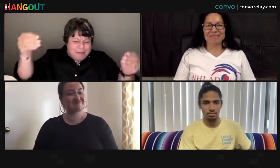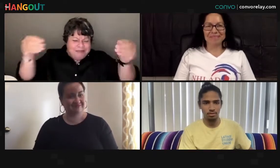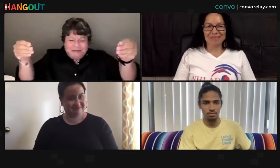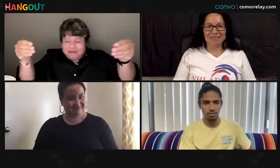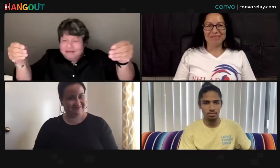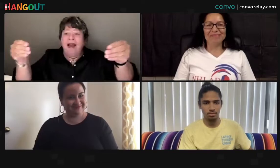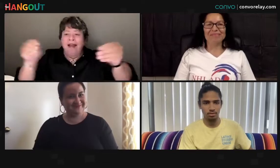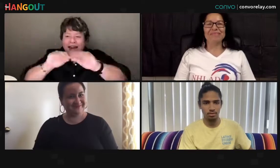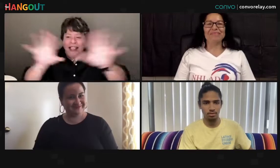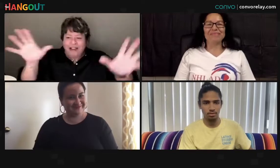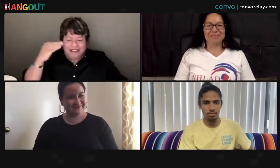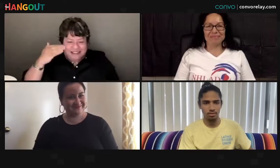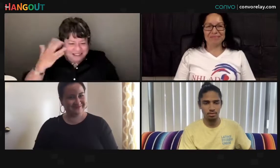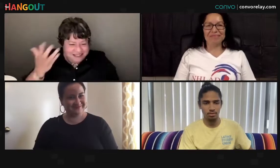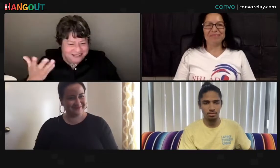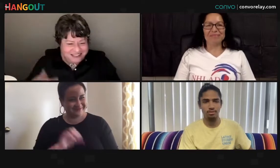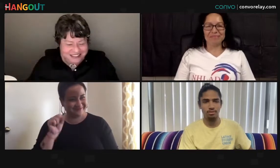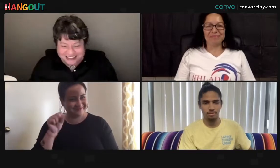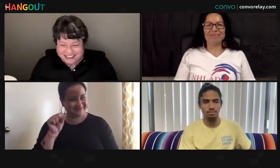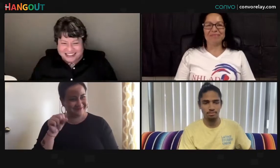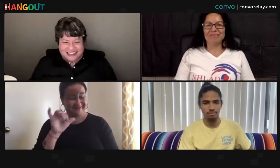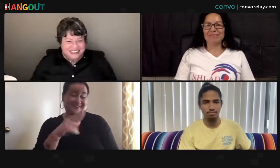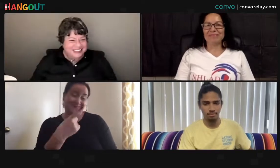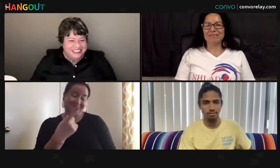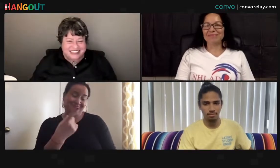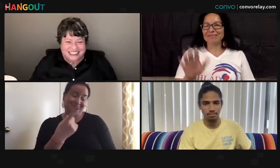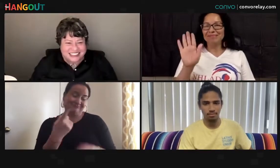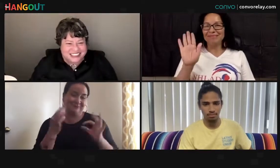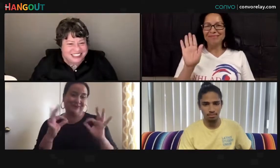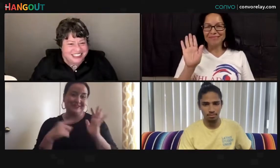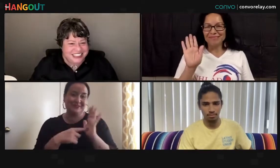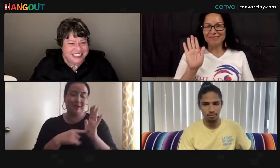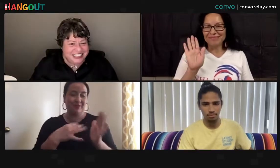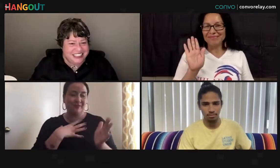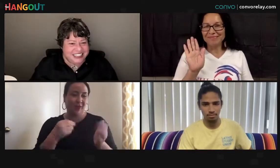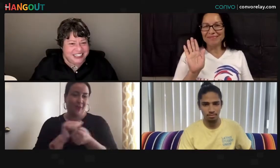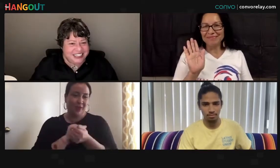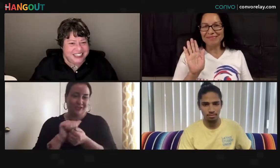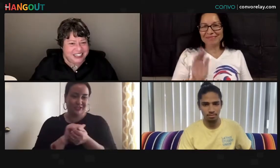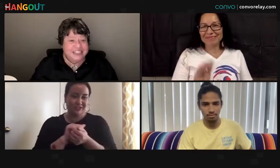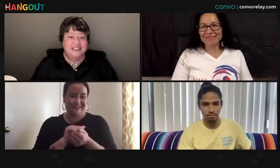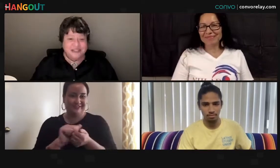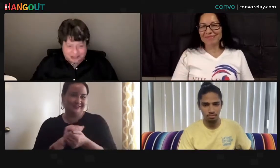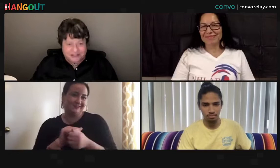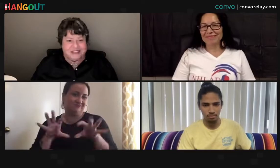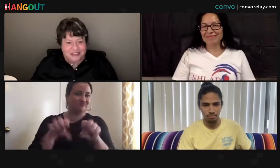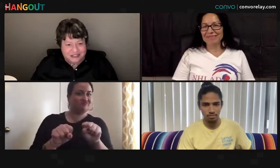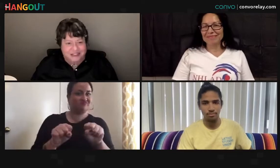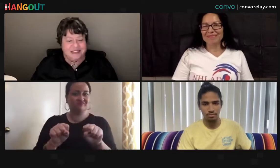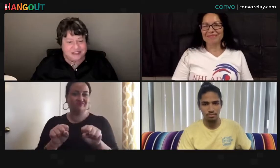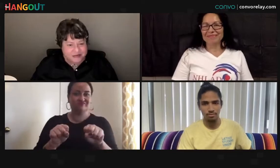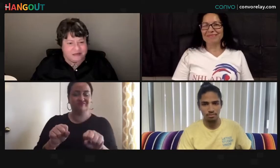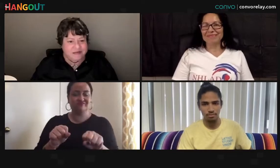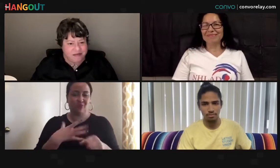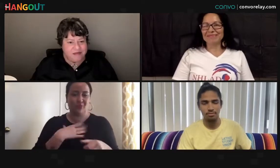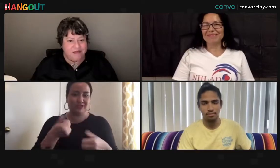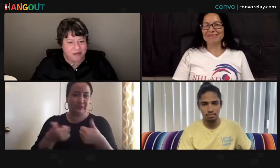are still going through this. Just look at the map, it'll clearly tell you what's what. This is Melissa. It's an example of whitewashing,